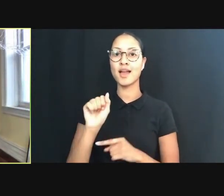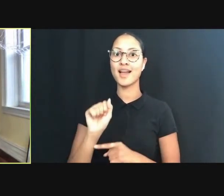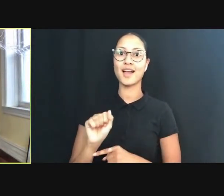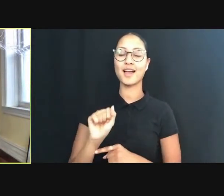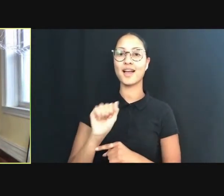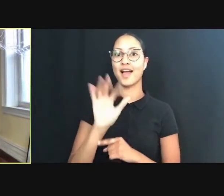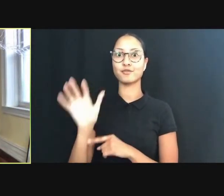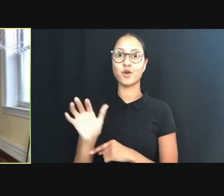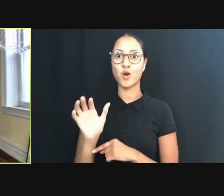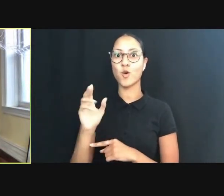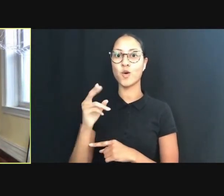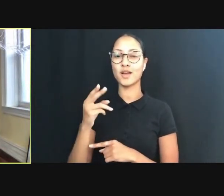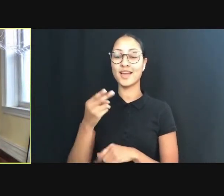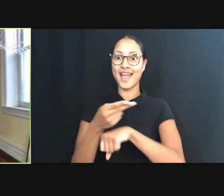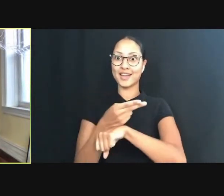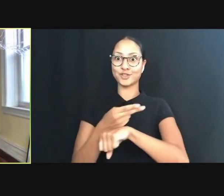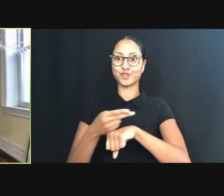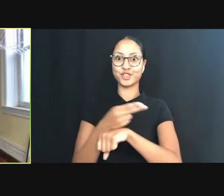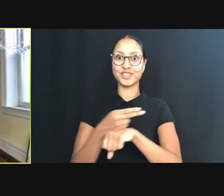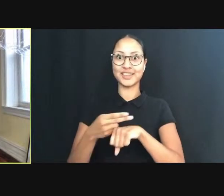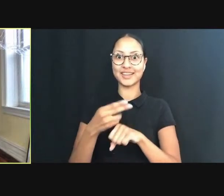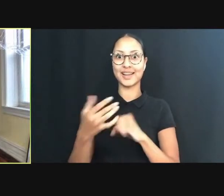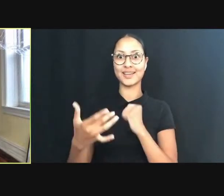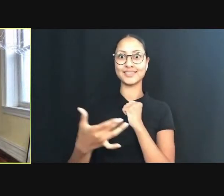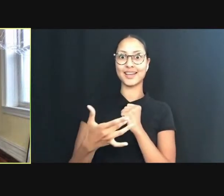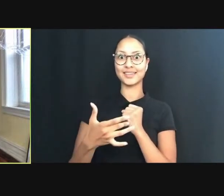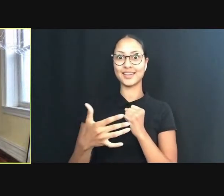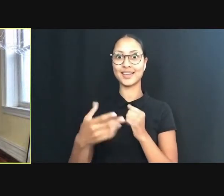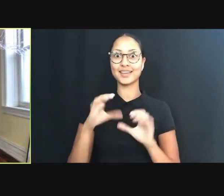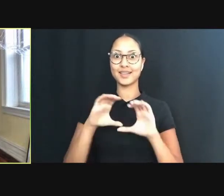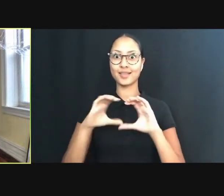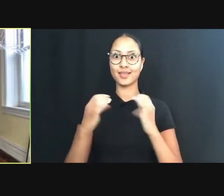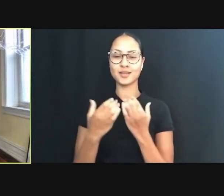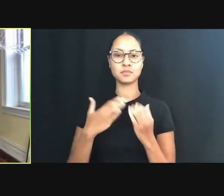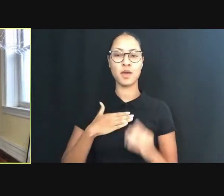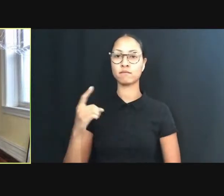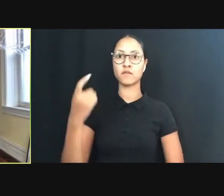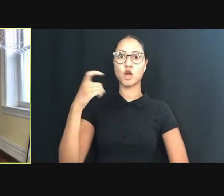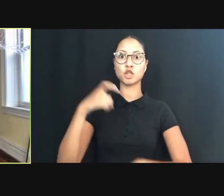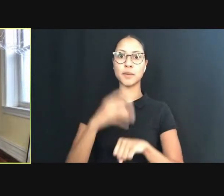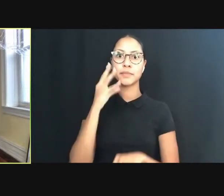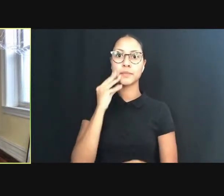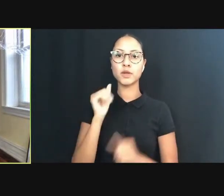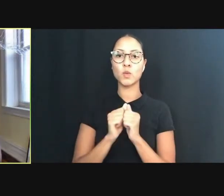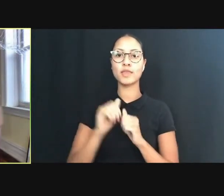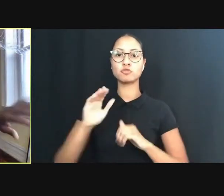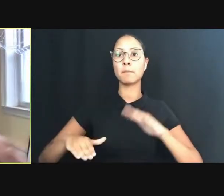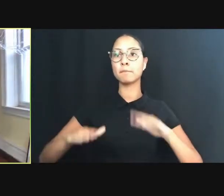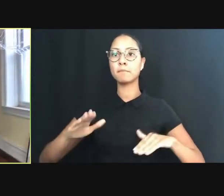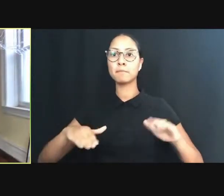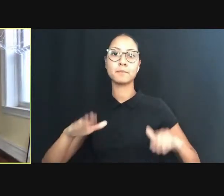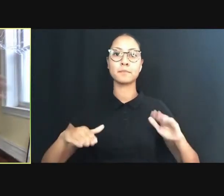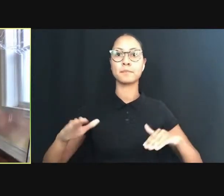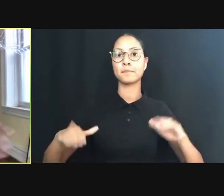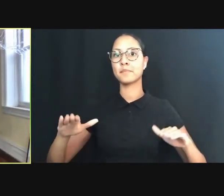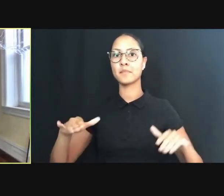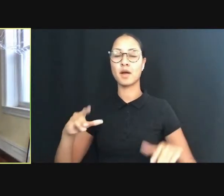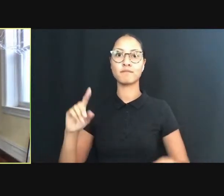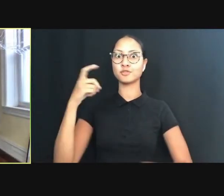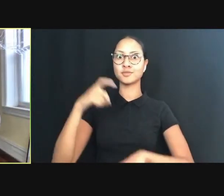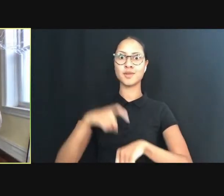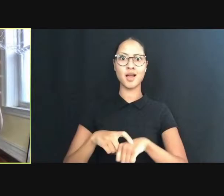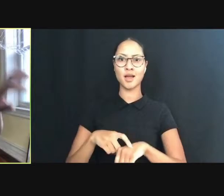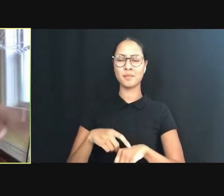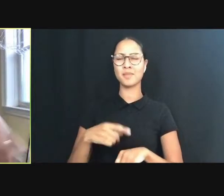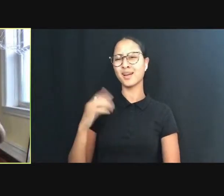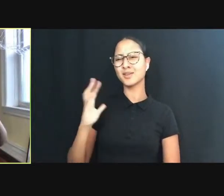class and danced to my first drum. Like, that's the first time I did any kind of dance besides hip hop. Like, I was way into